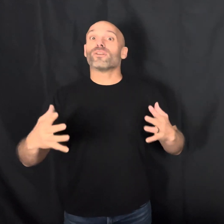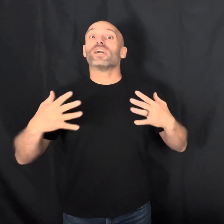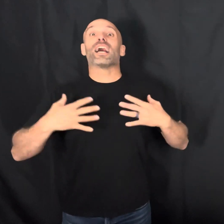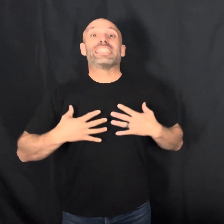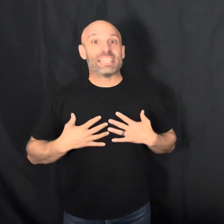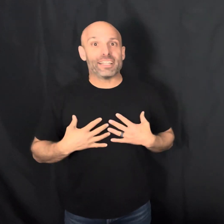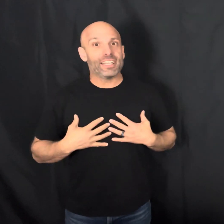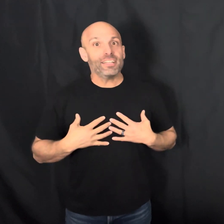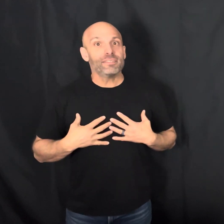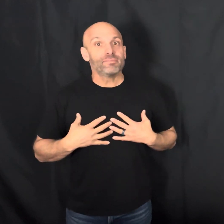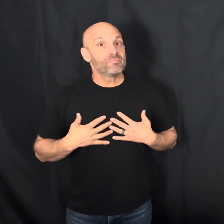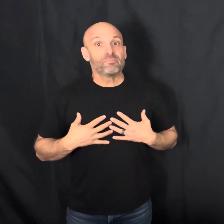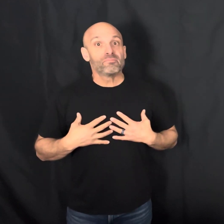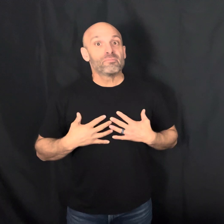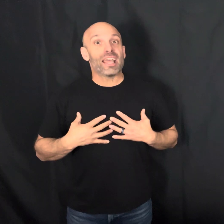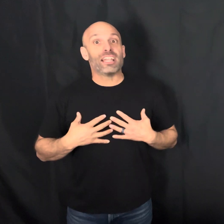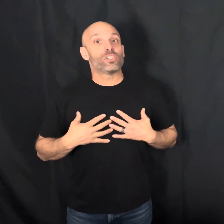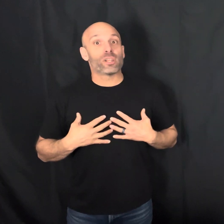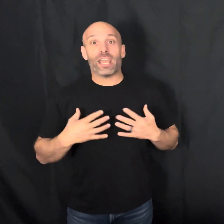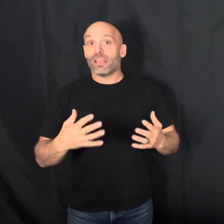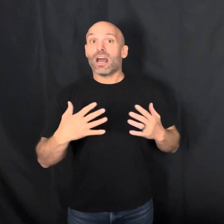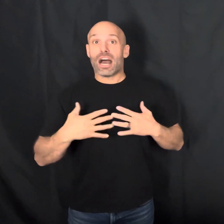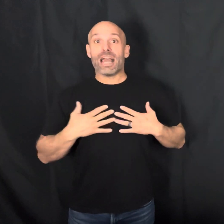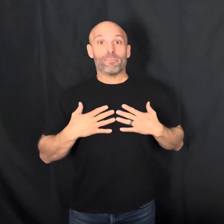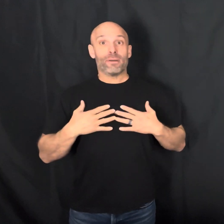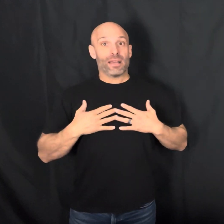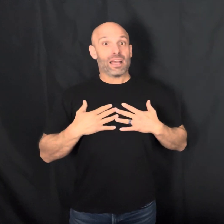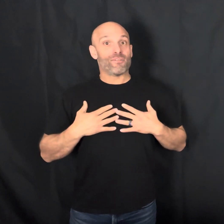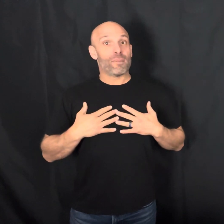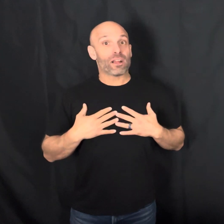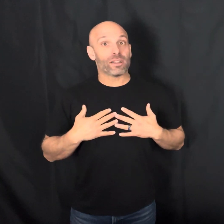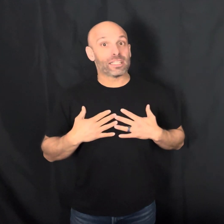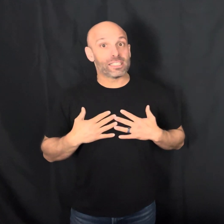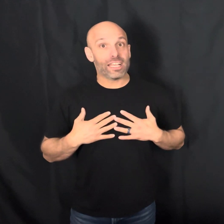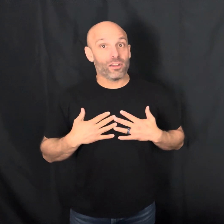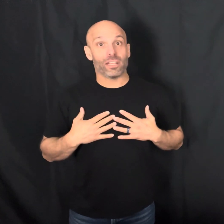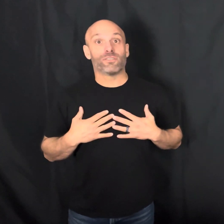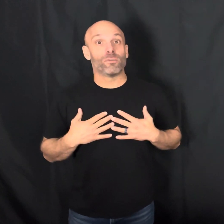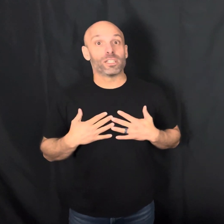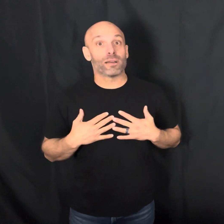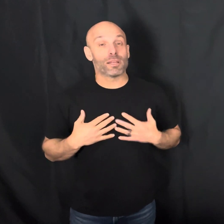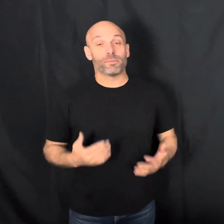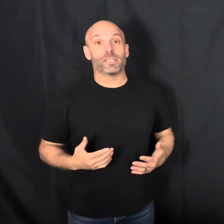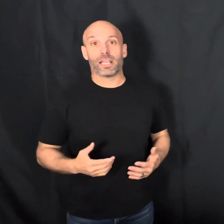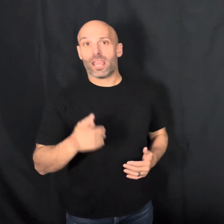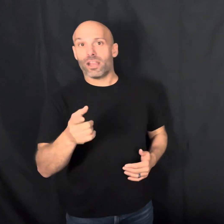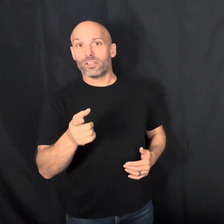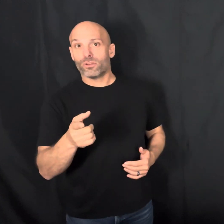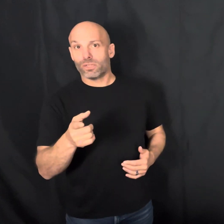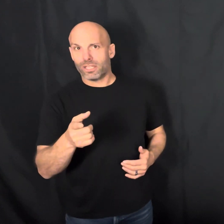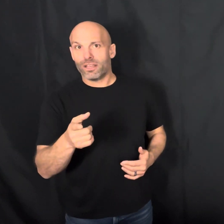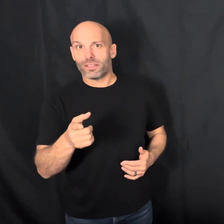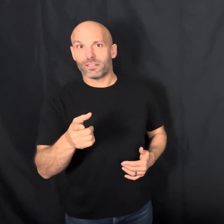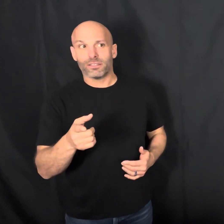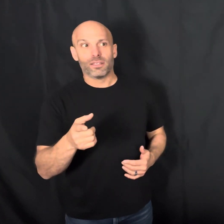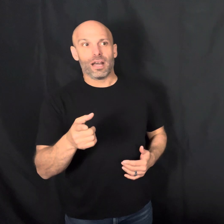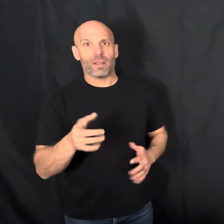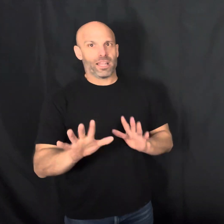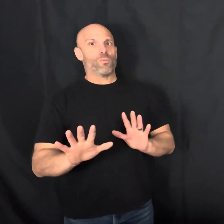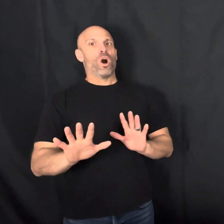their identity, and it's okay. I have a background that's Italian. If someone comes up to me and is like, hey, are you Italian? I'm not like, whoa,